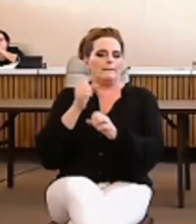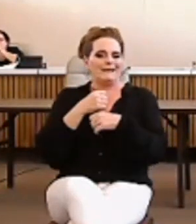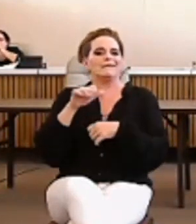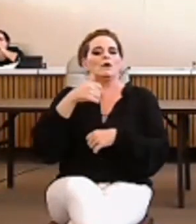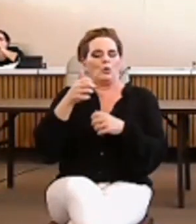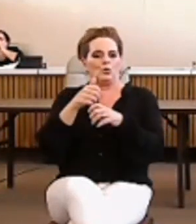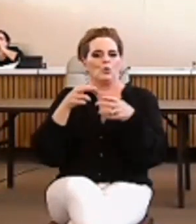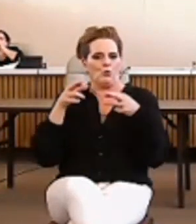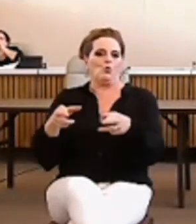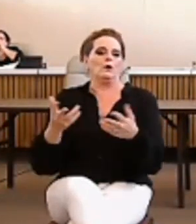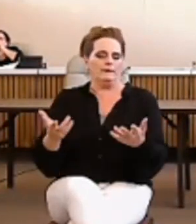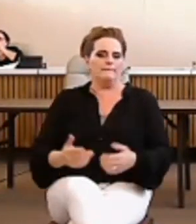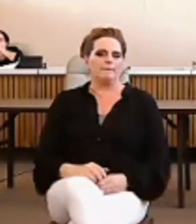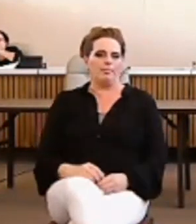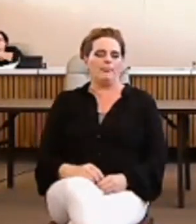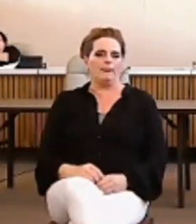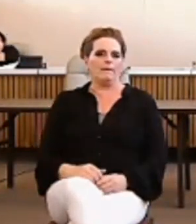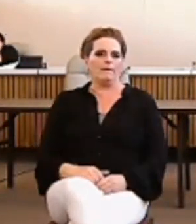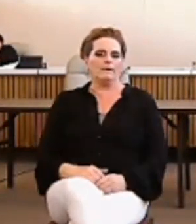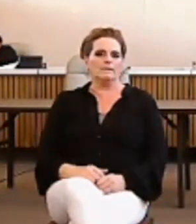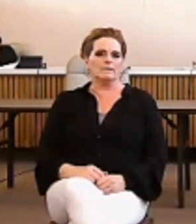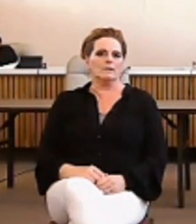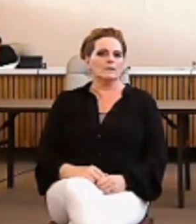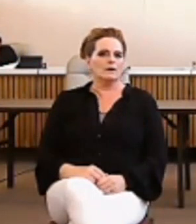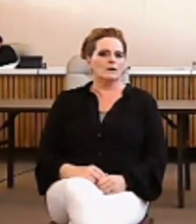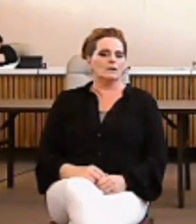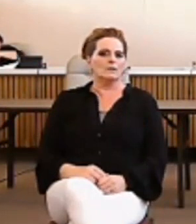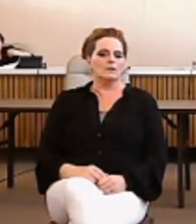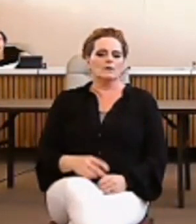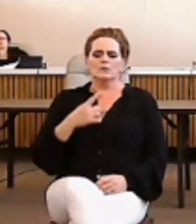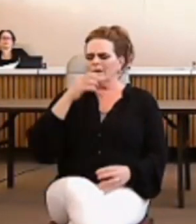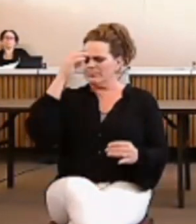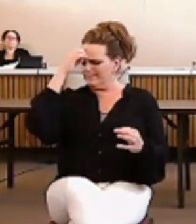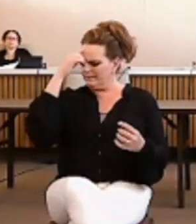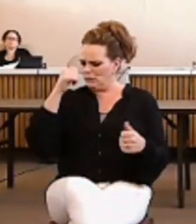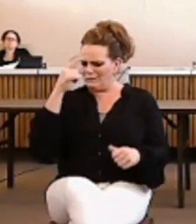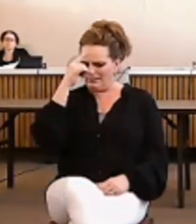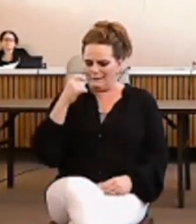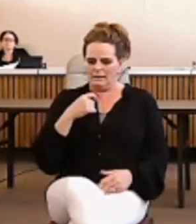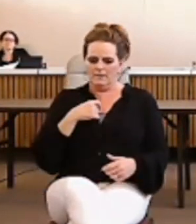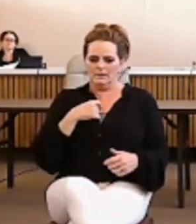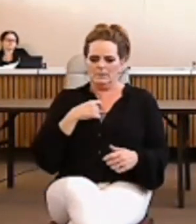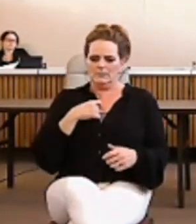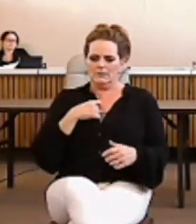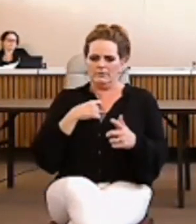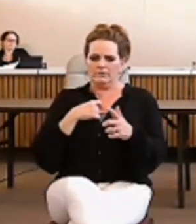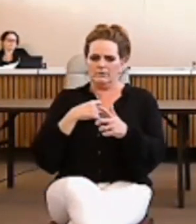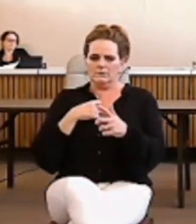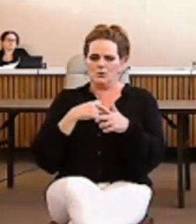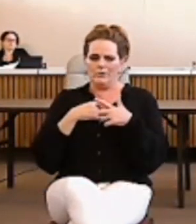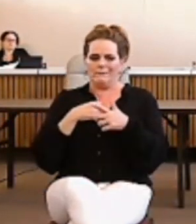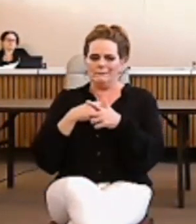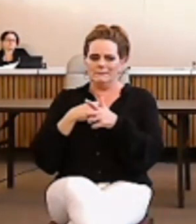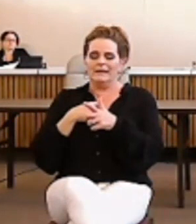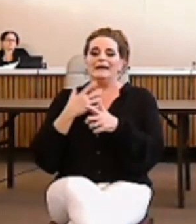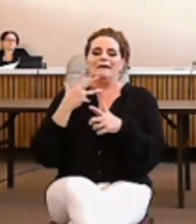right. Yeah. So I'm just trying to think of the difficulty of taking a left-hand turn out.